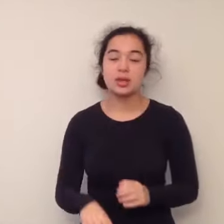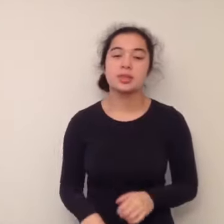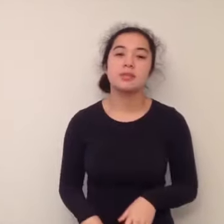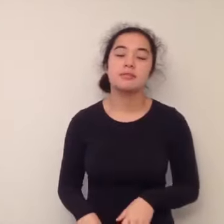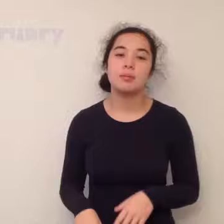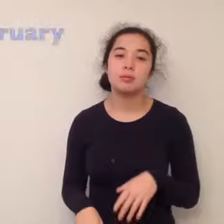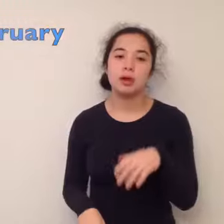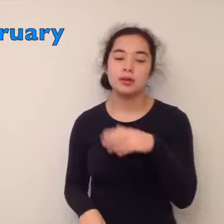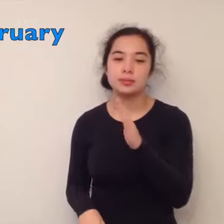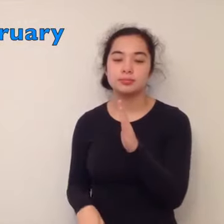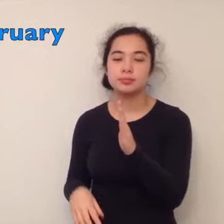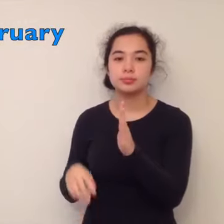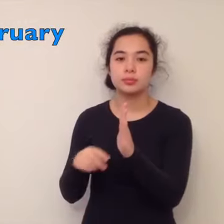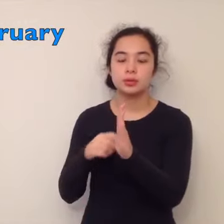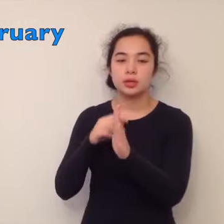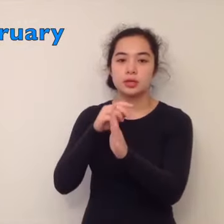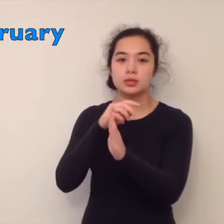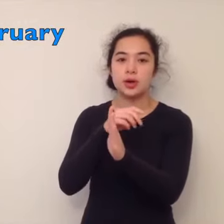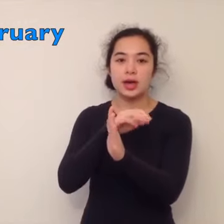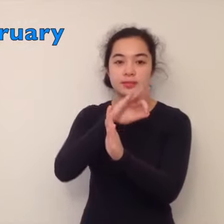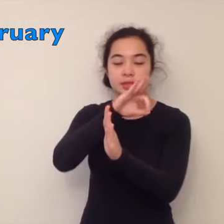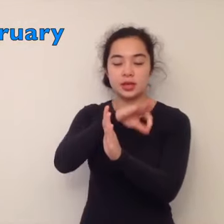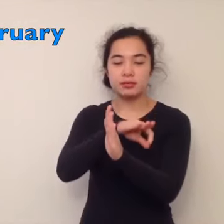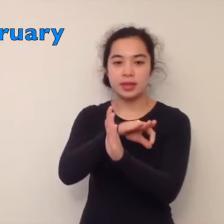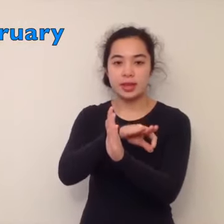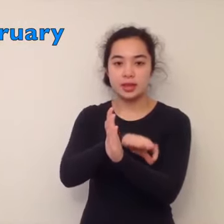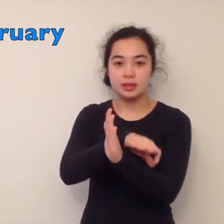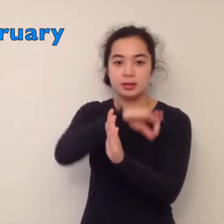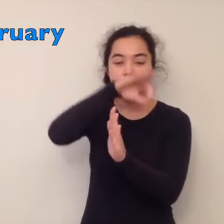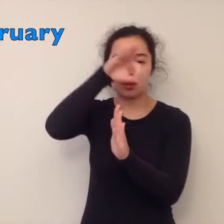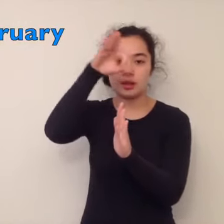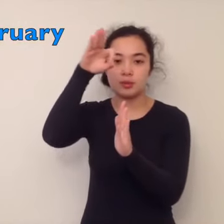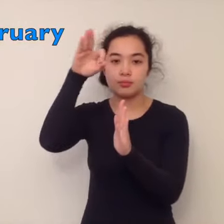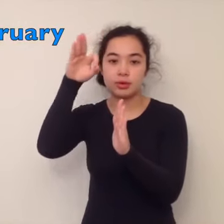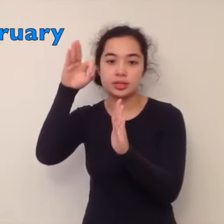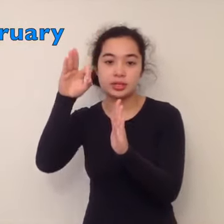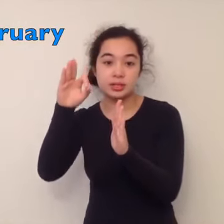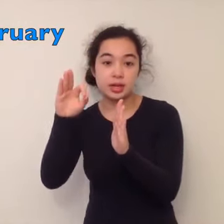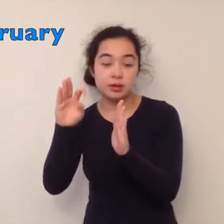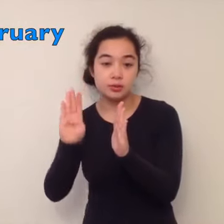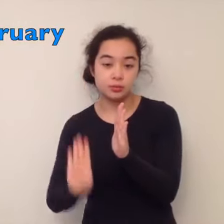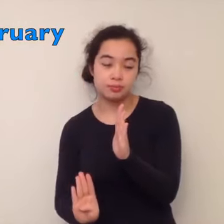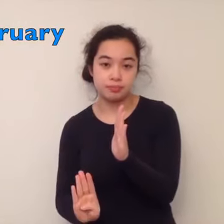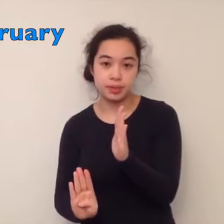And then February, you do your F sign over here, and then bring down your B.